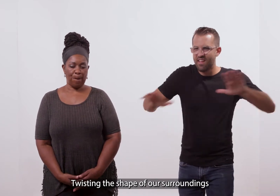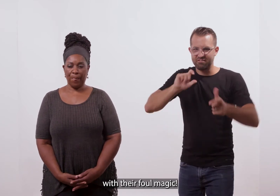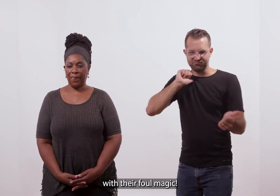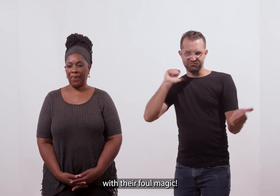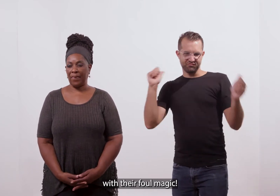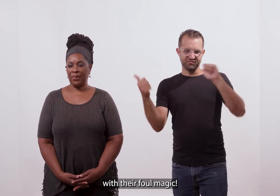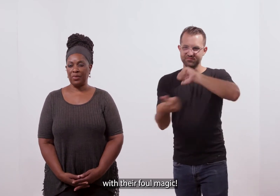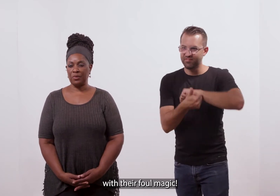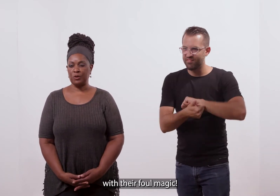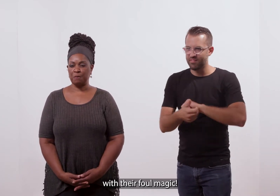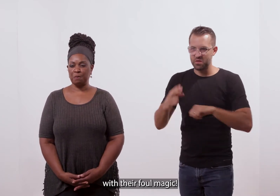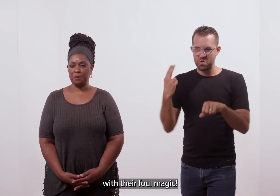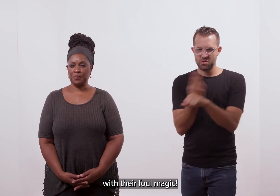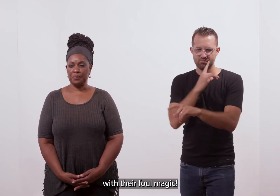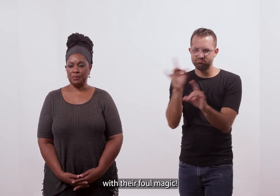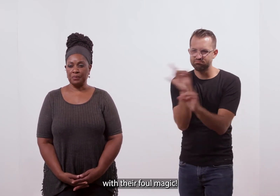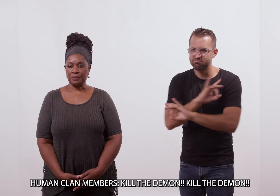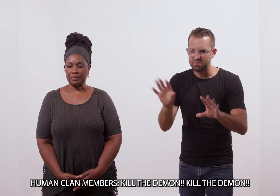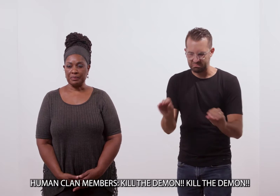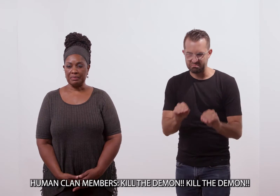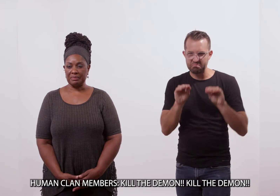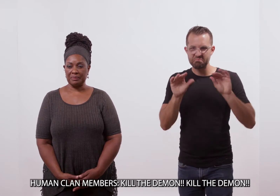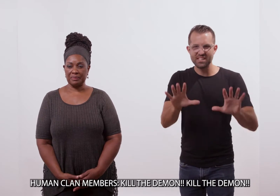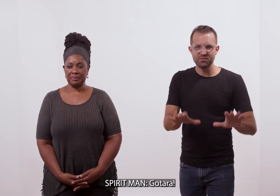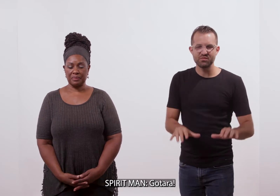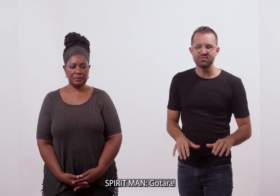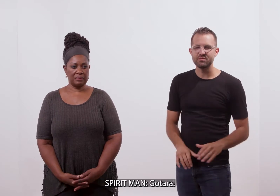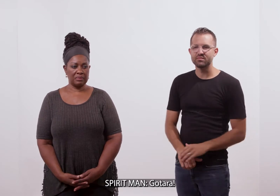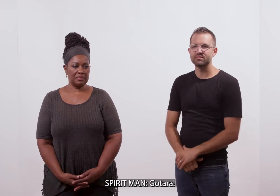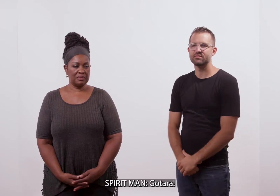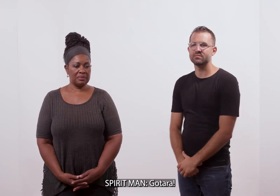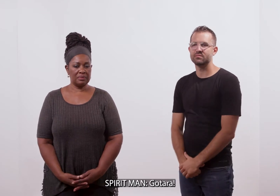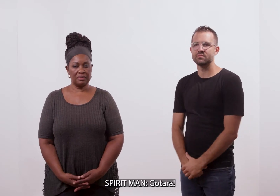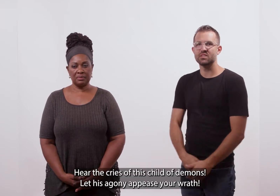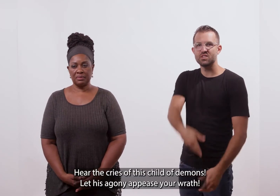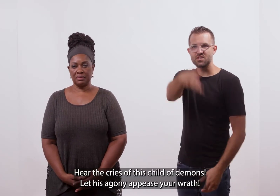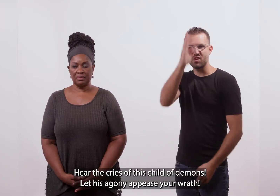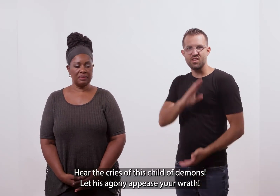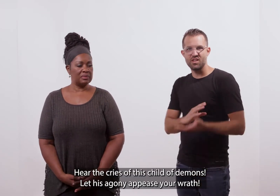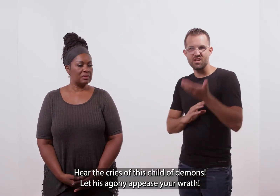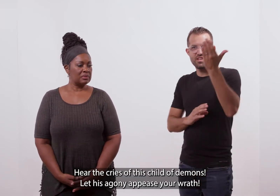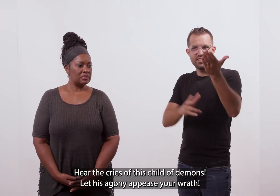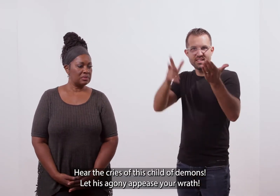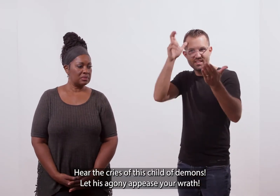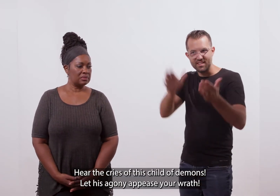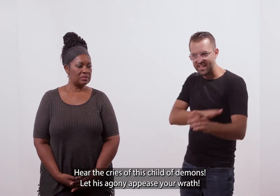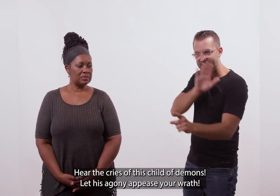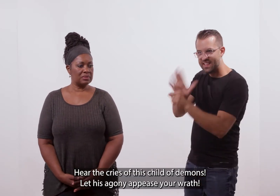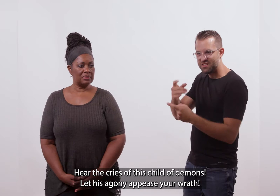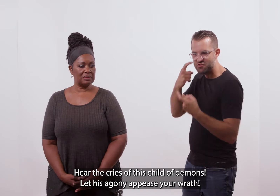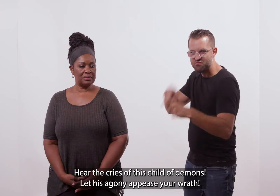with their foul magic. Gotara! Hear the cries of this child of